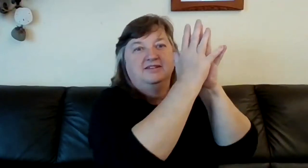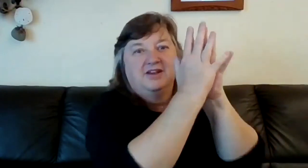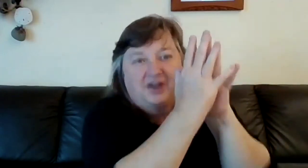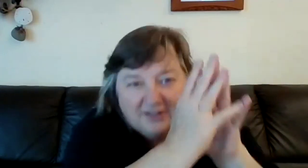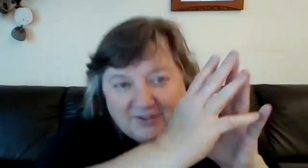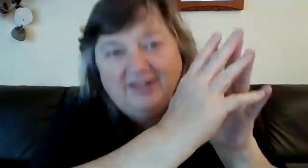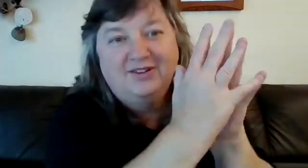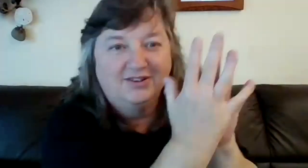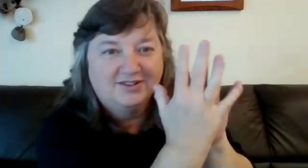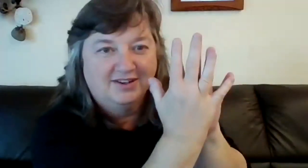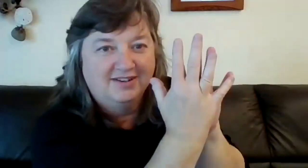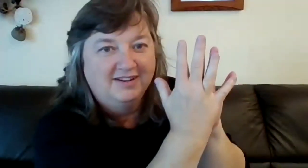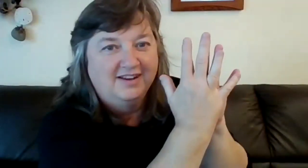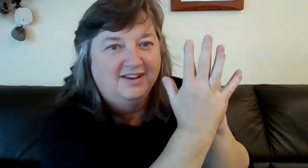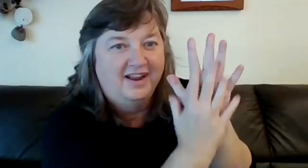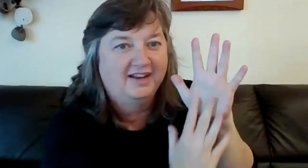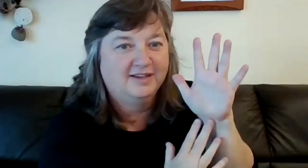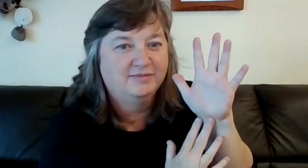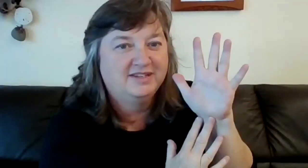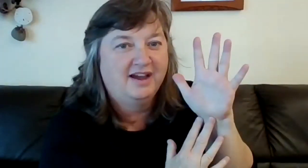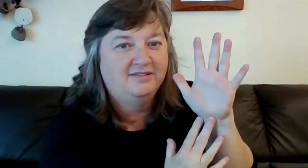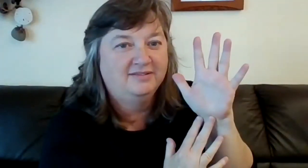So I'll do it a little closer. Your hand comes down